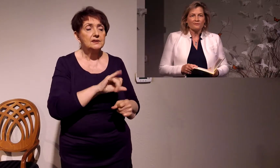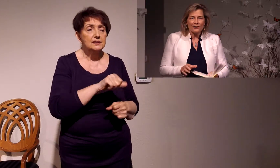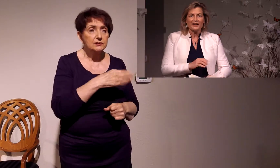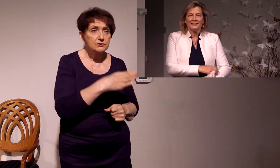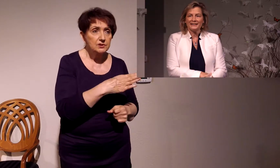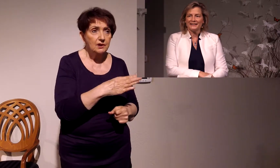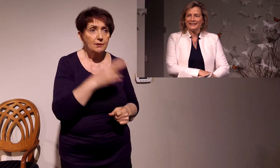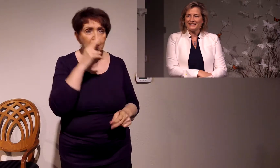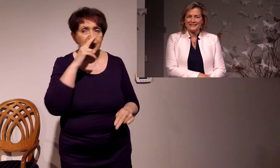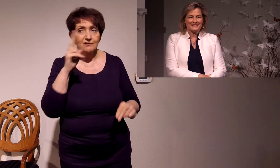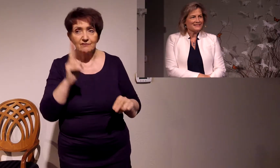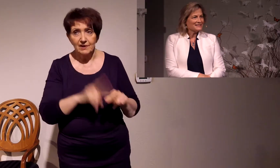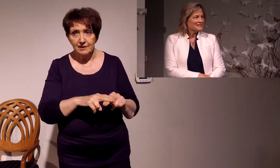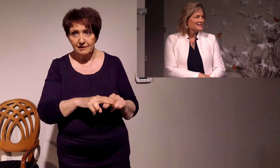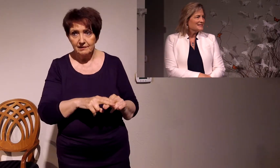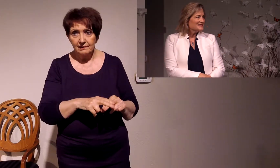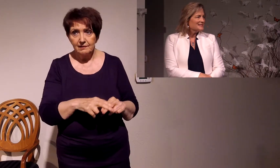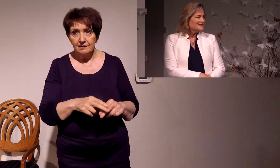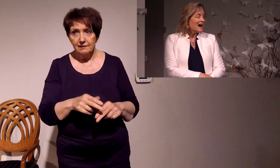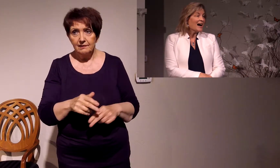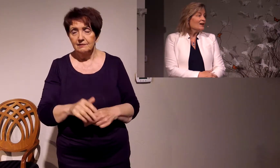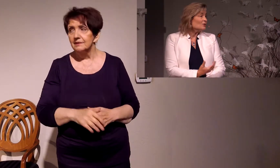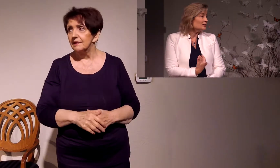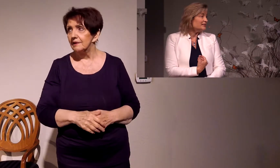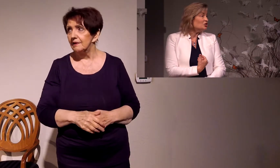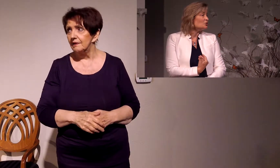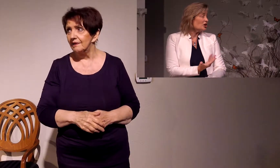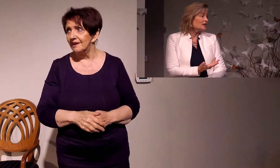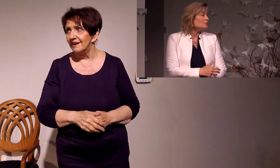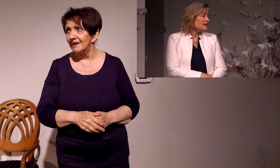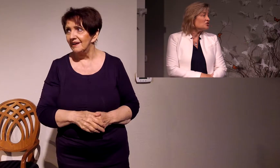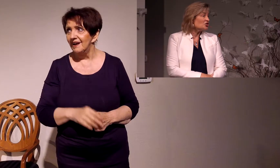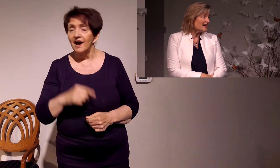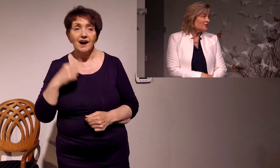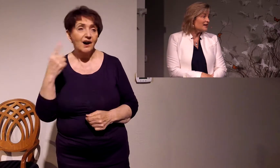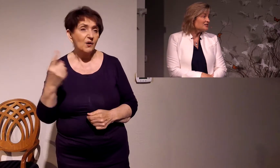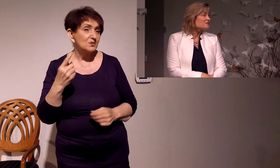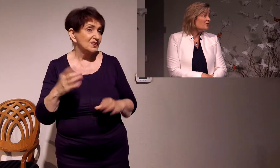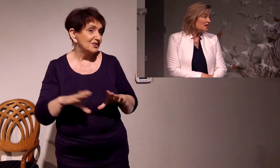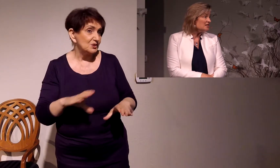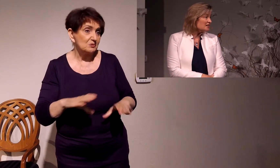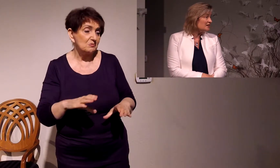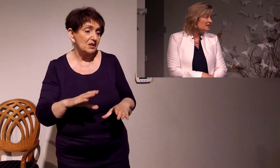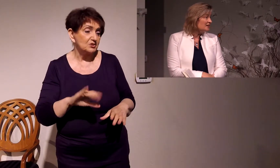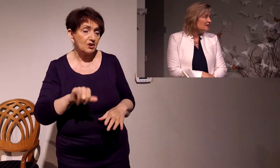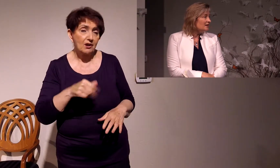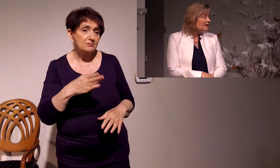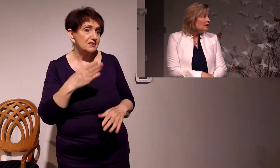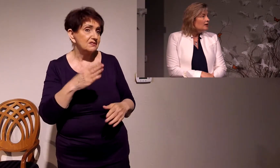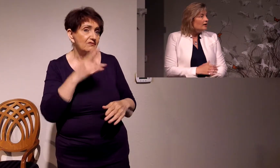that is fun. Amen. I only do an occupation now that is fun.